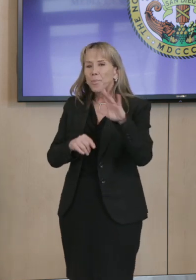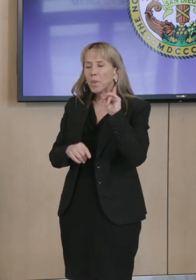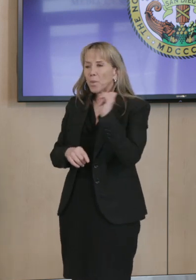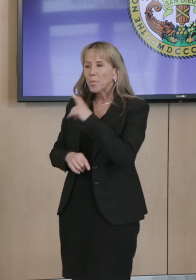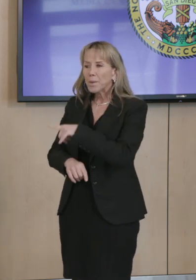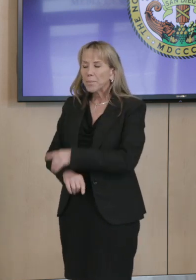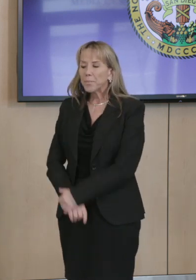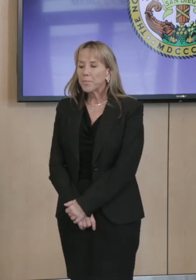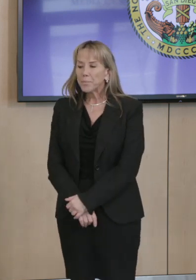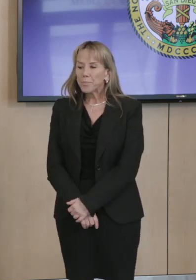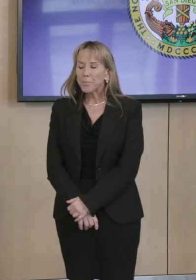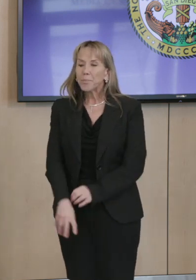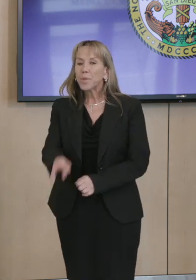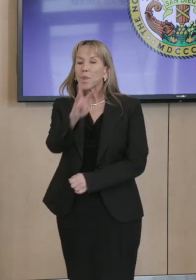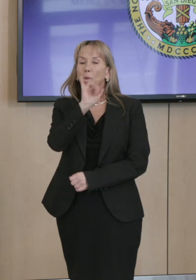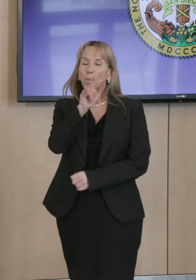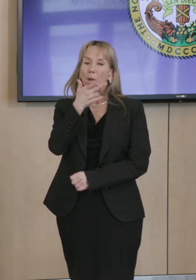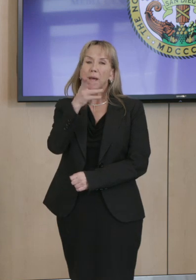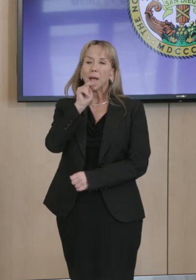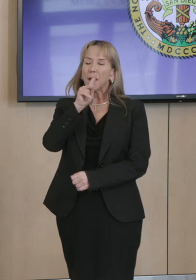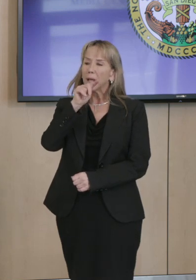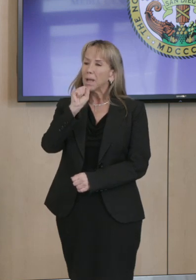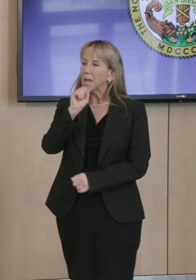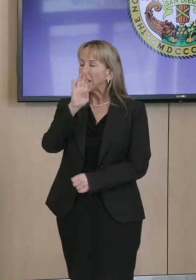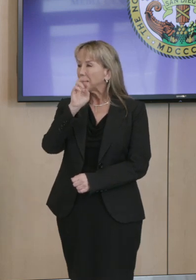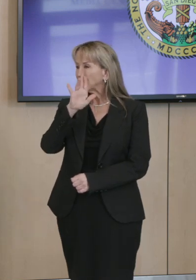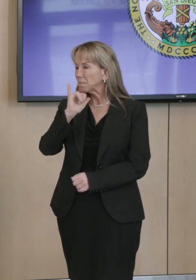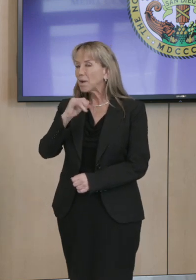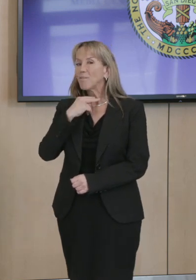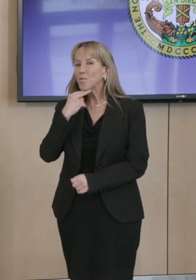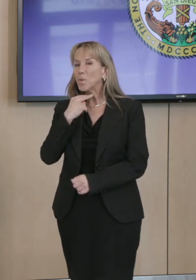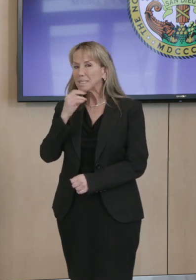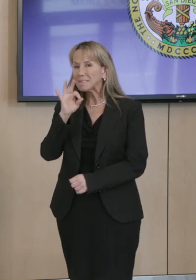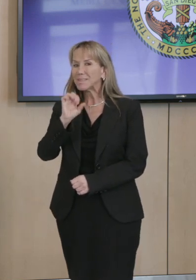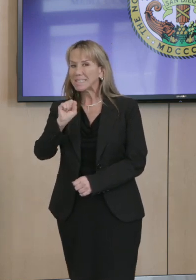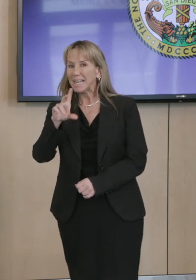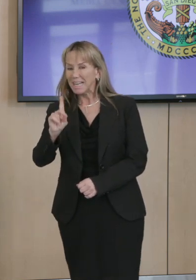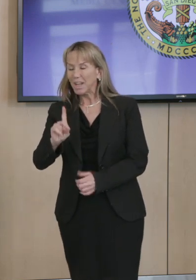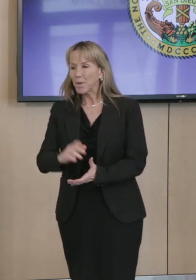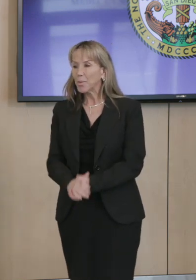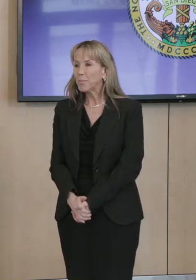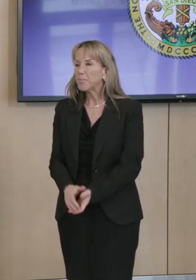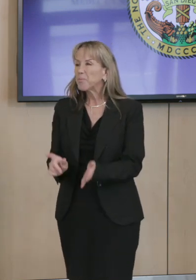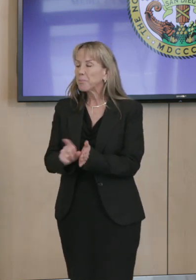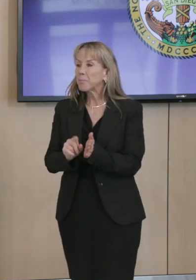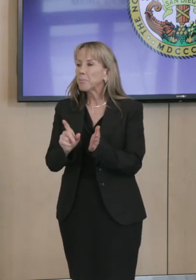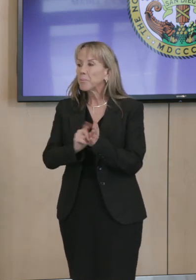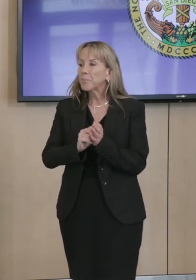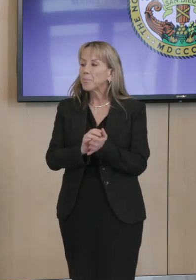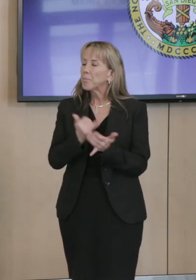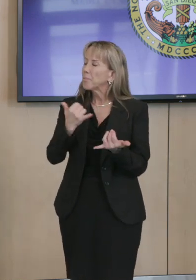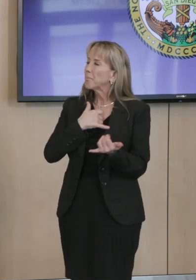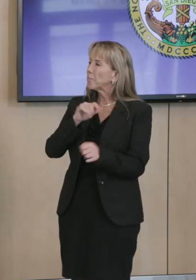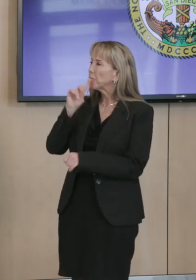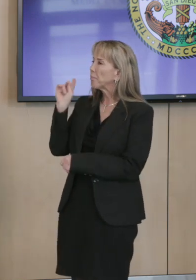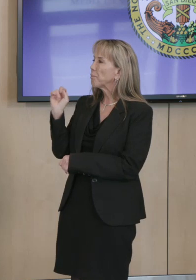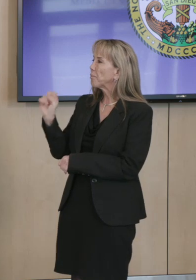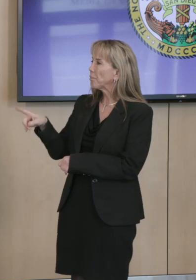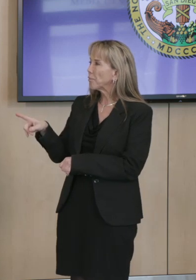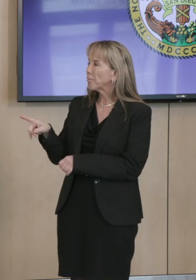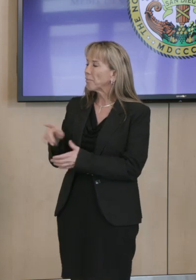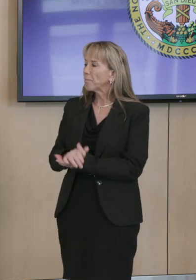Yes, Will Huntsberry, Voice of San Diego. My